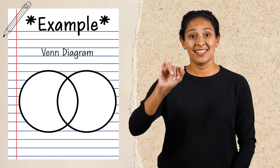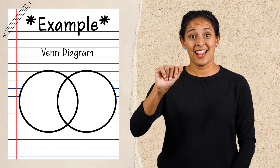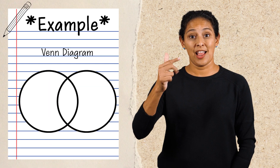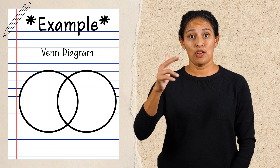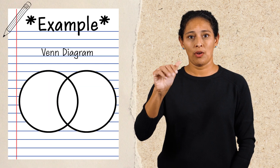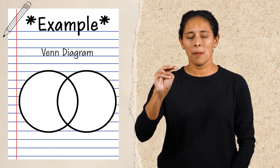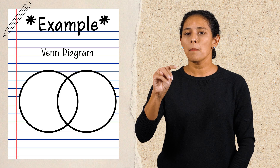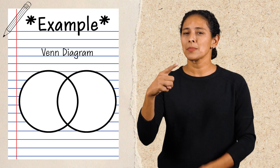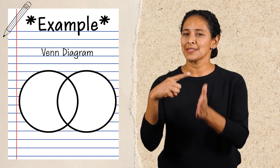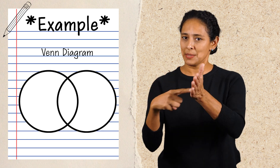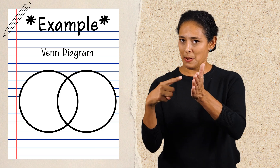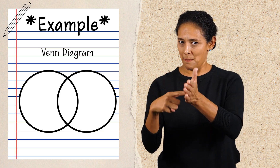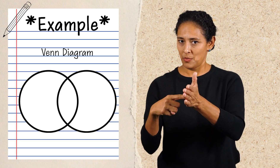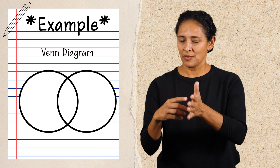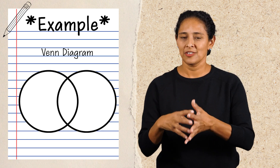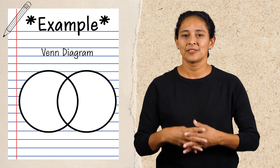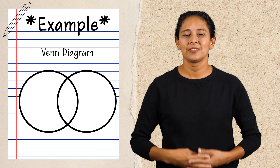Venn diagram. Example.